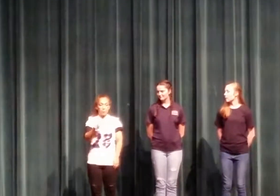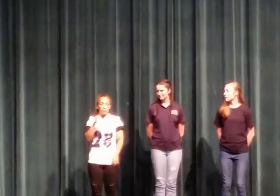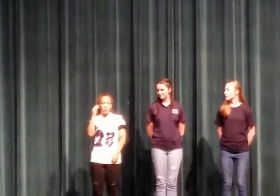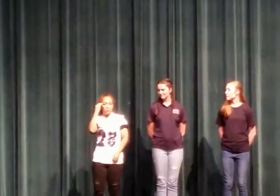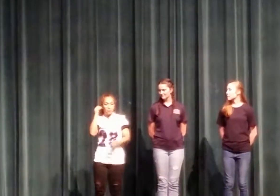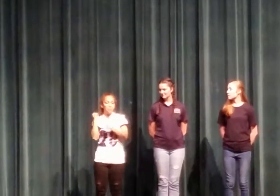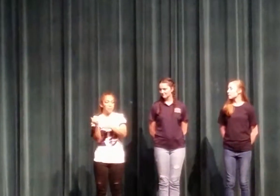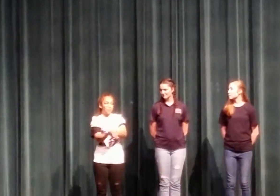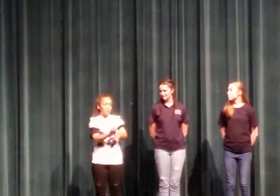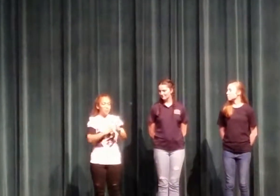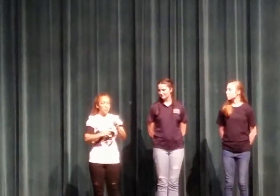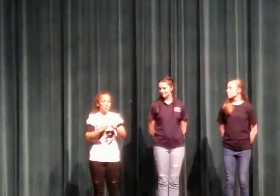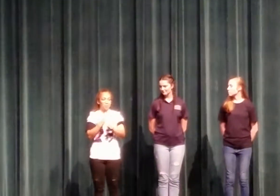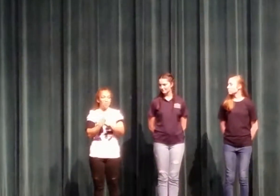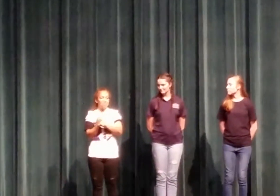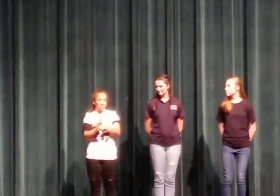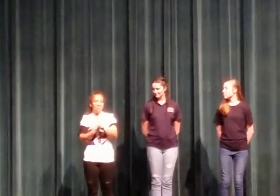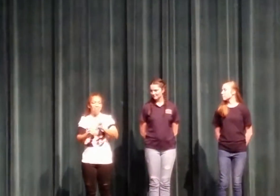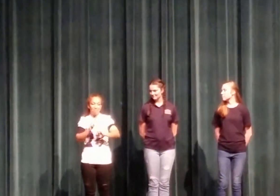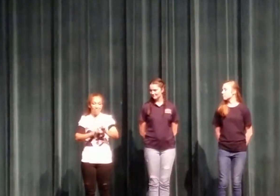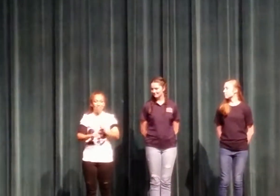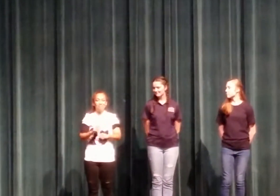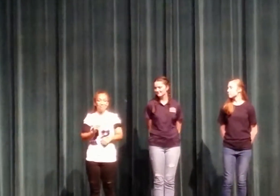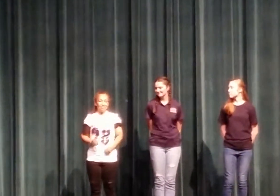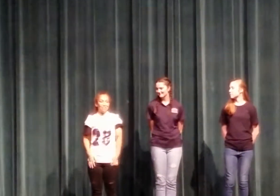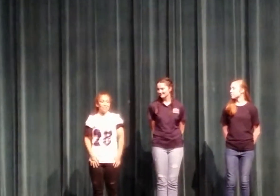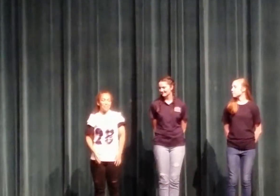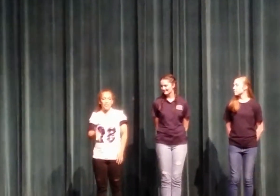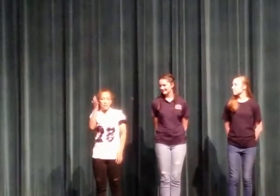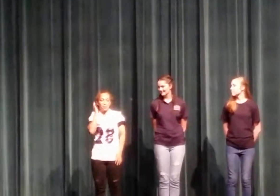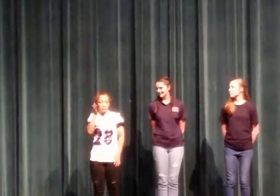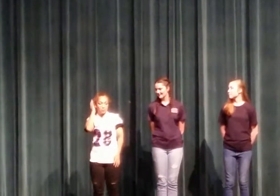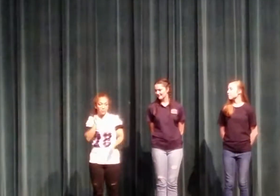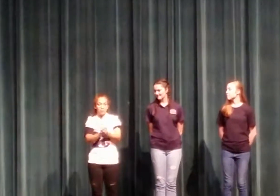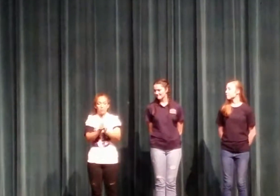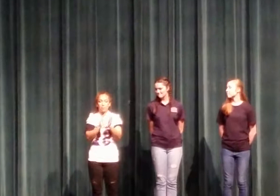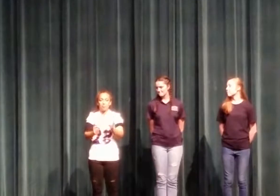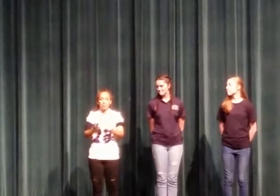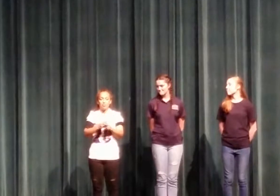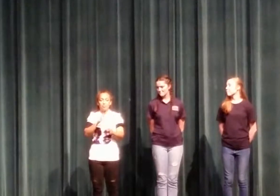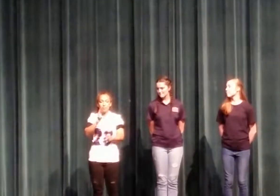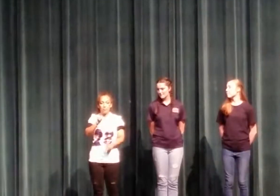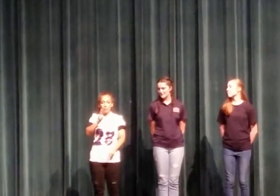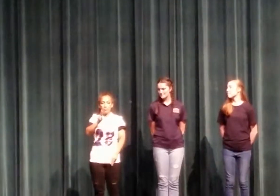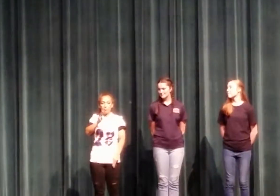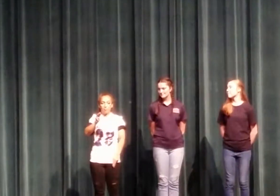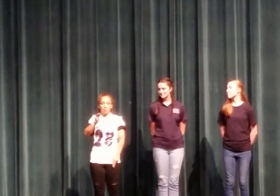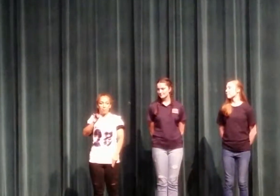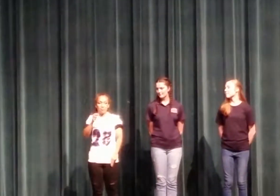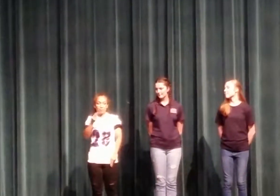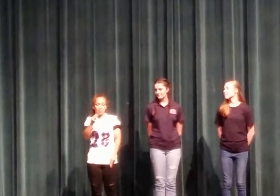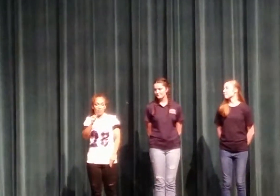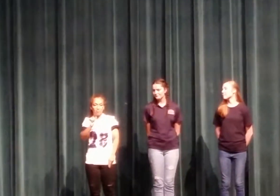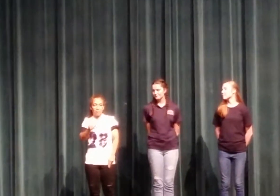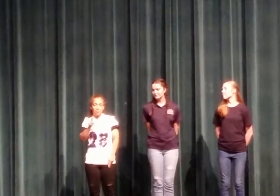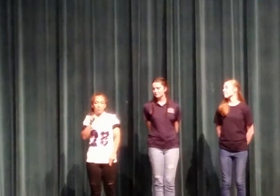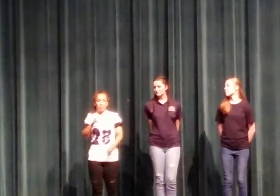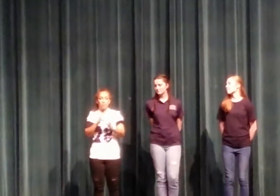did you know that they used signs in baseball? A long time ago, there was a player named Dummy Boy, and he needed to communicate with his